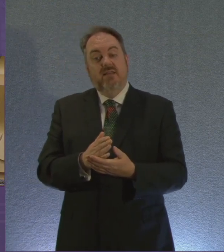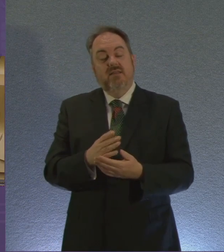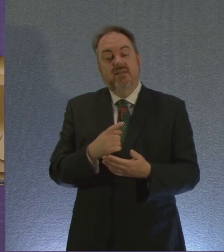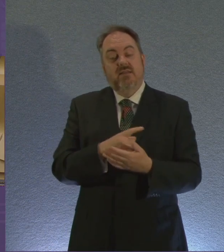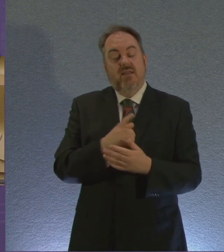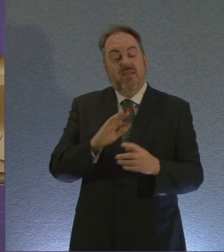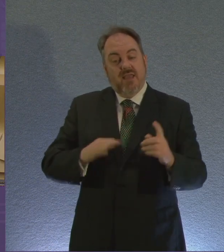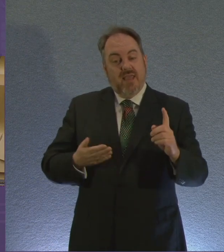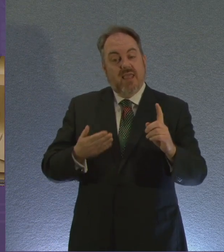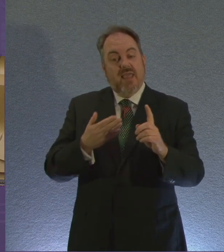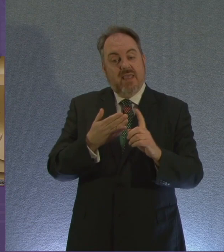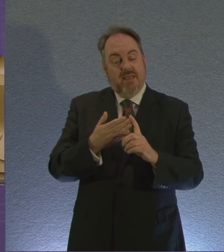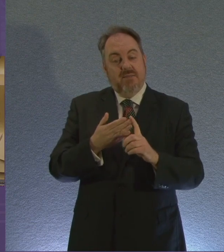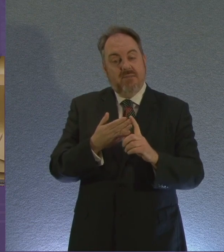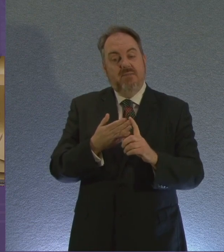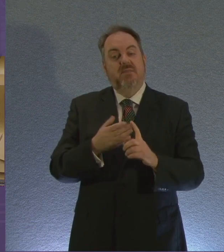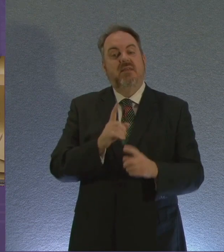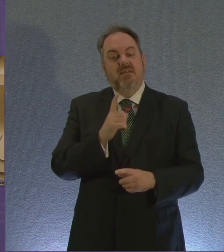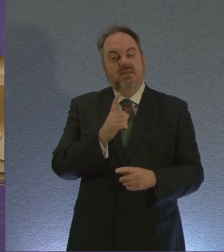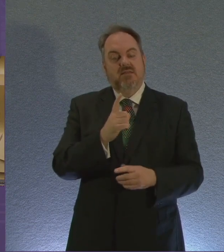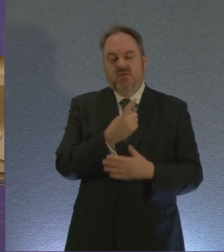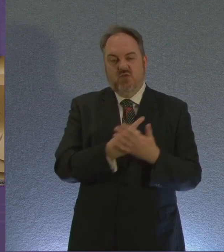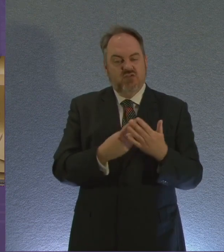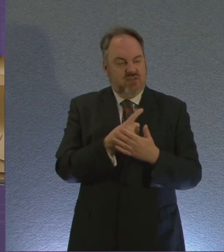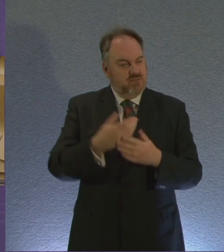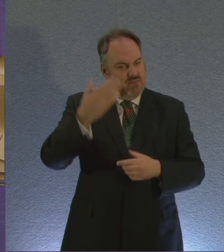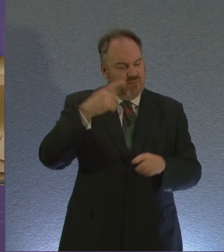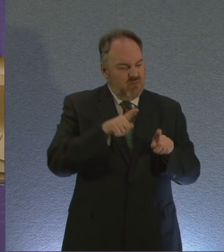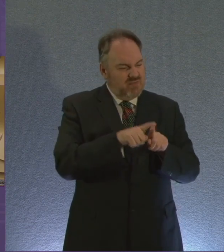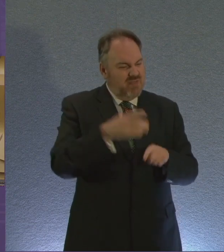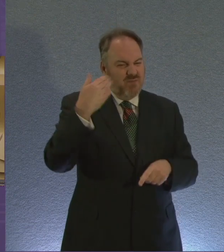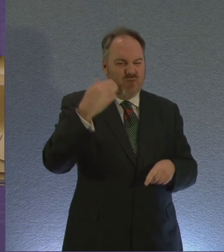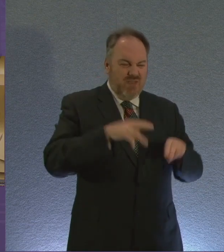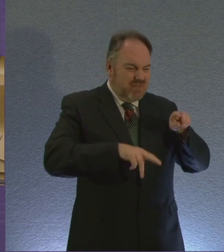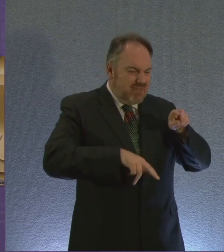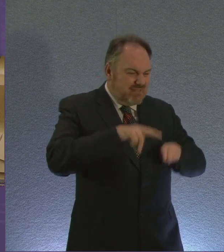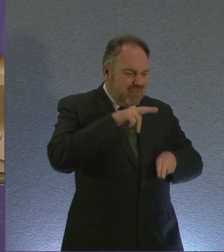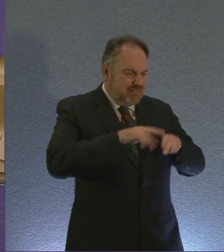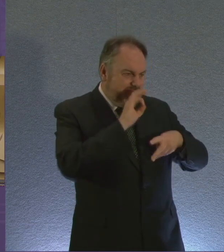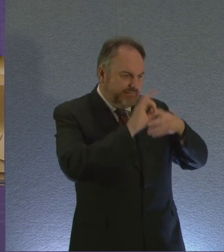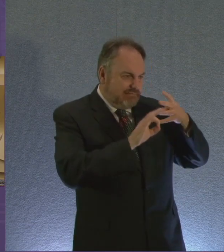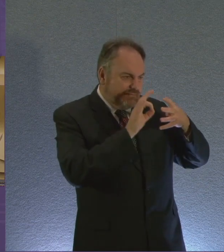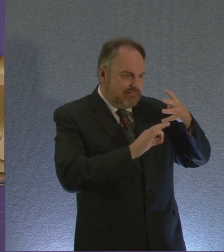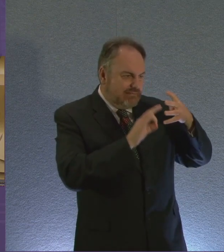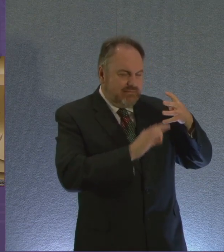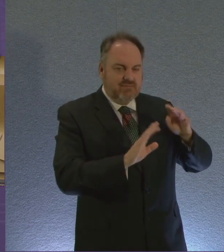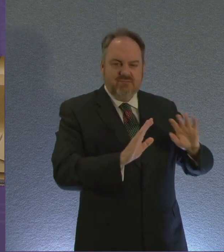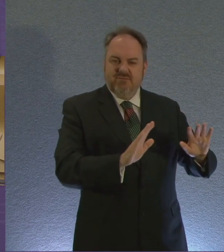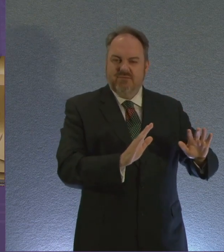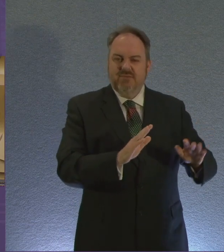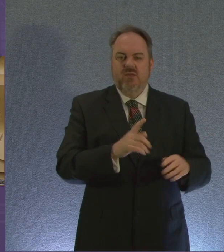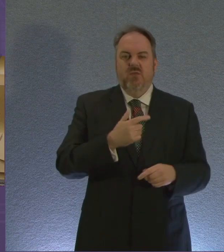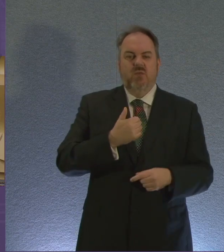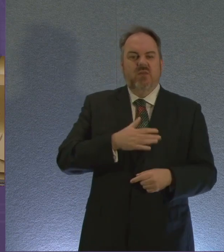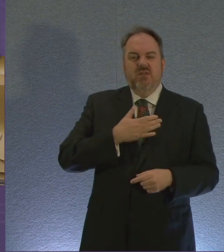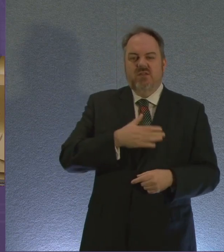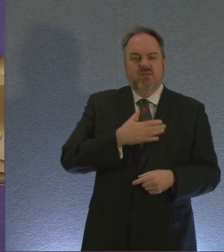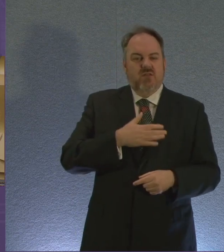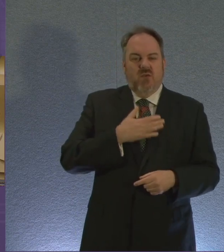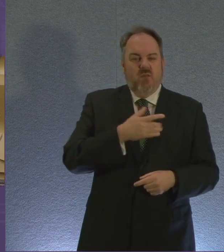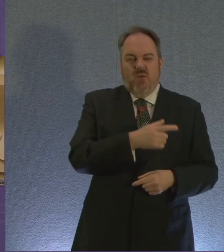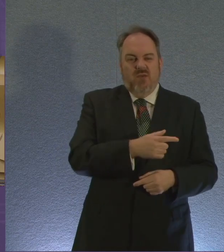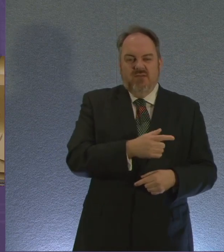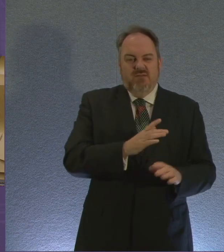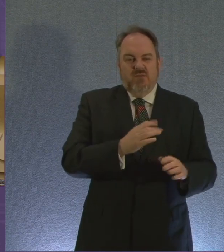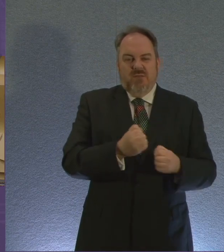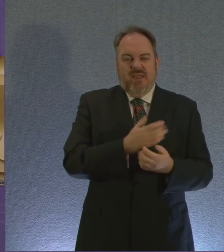what we are doing. It is not an assessment of someone. It won't be an area where we are putting anyone through anything that's considered in